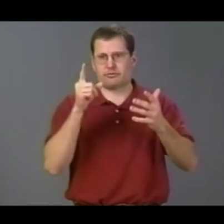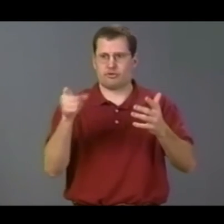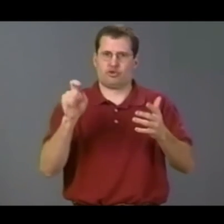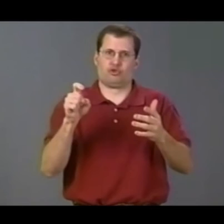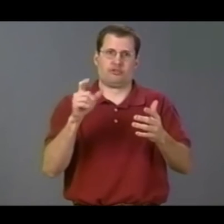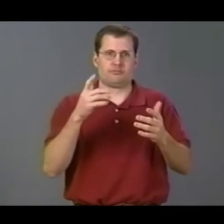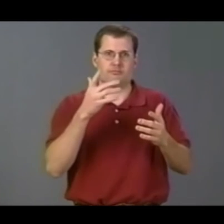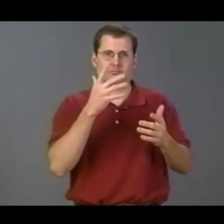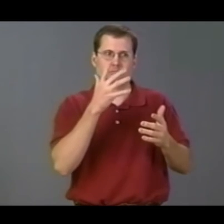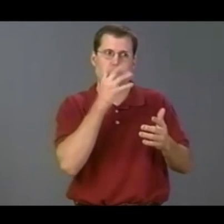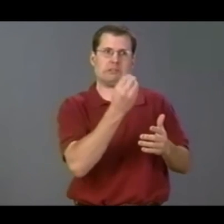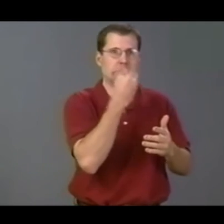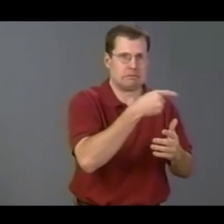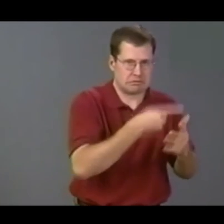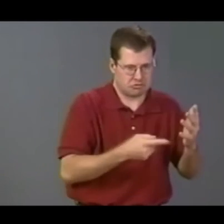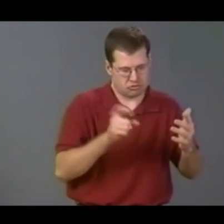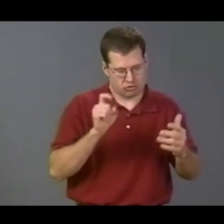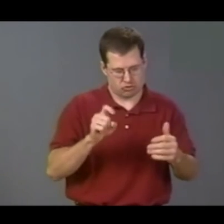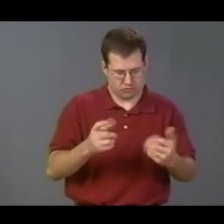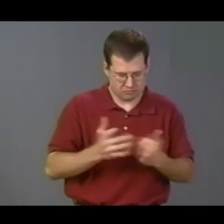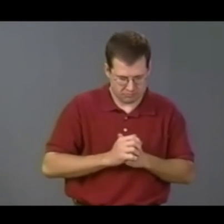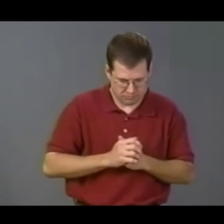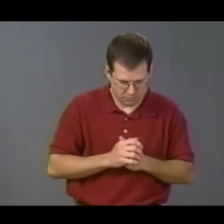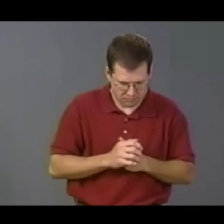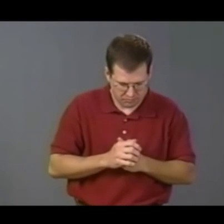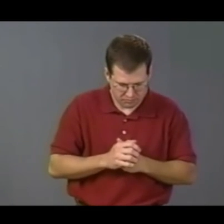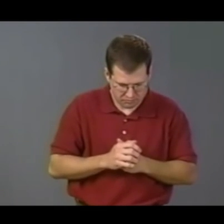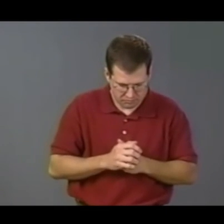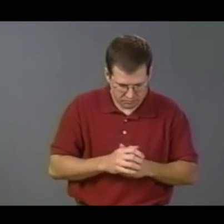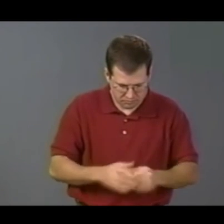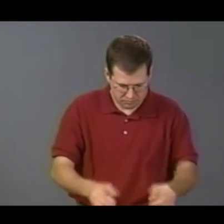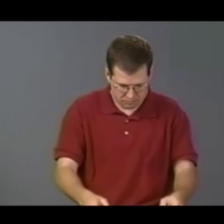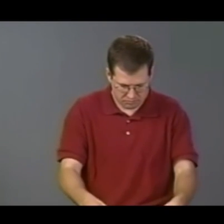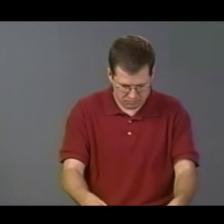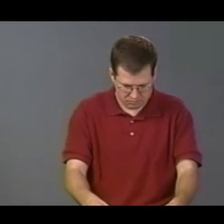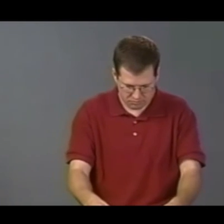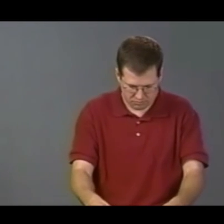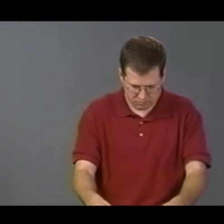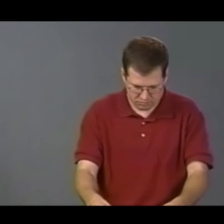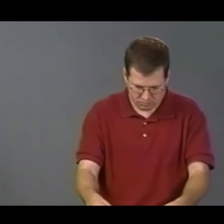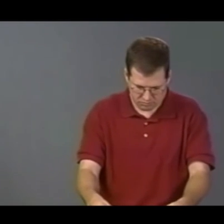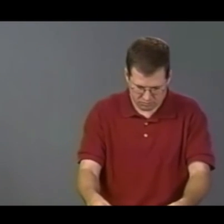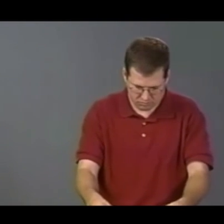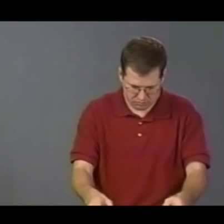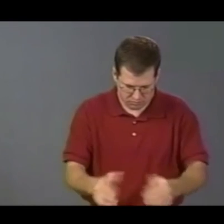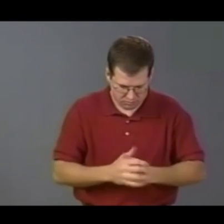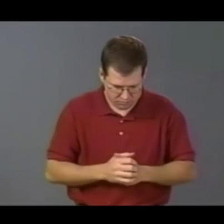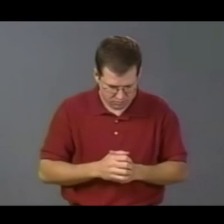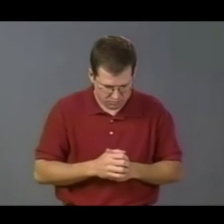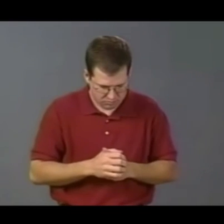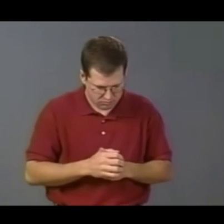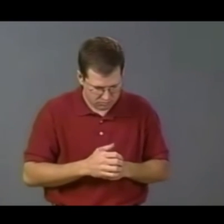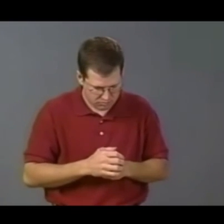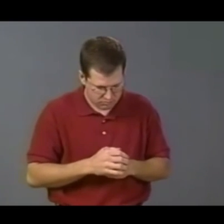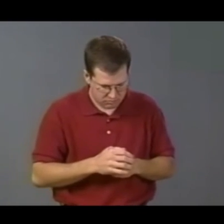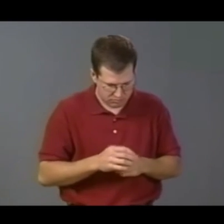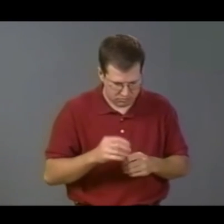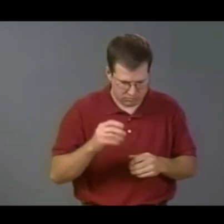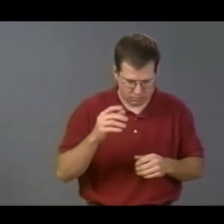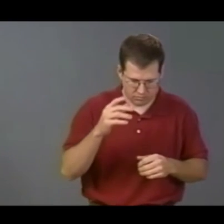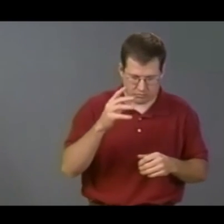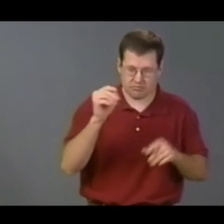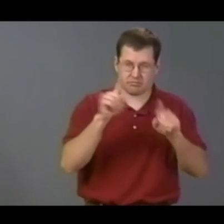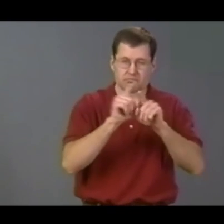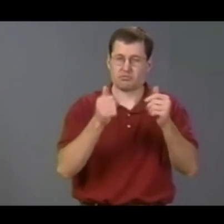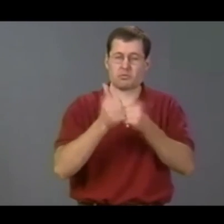All those kind of foods are good for them. Kids should eat them. They should, if you go out, they should have that there too.